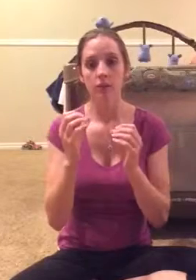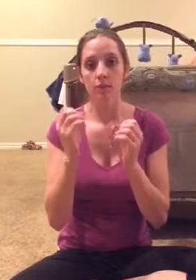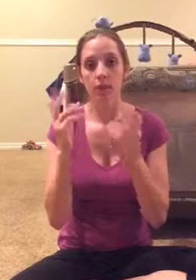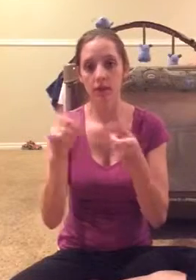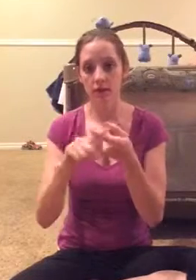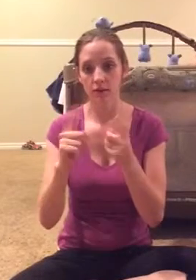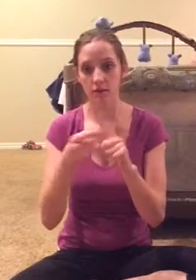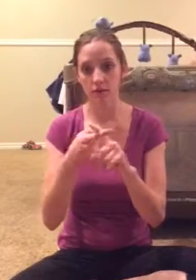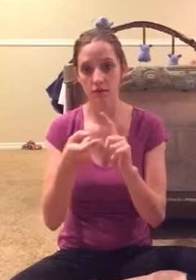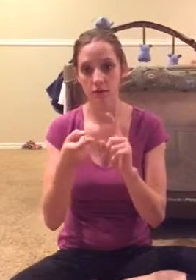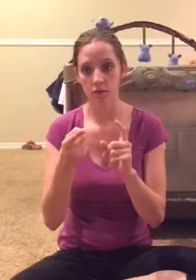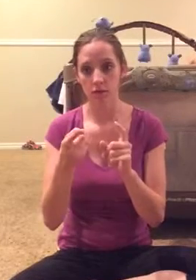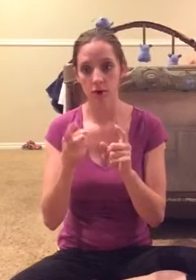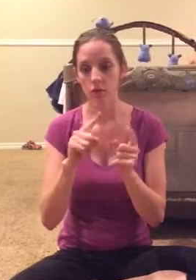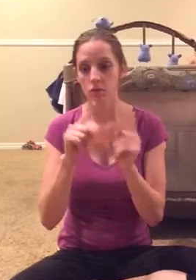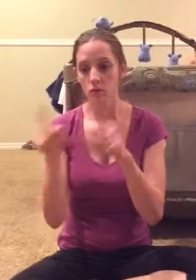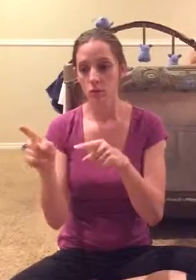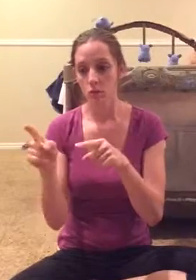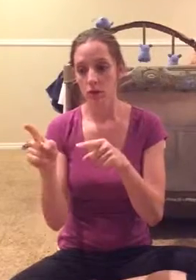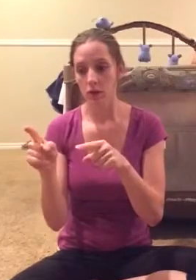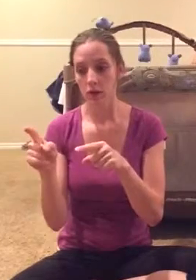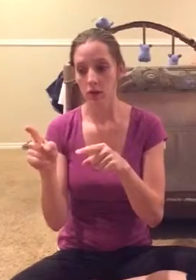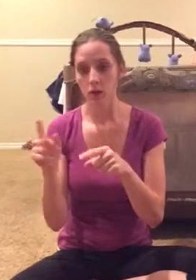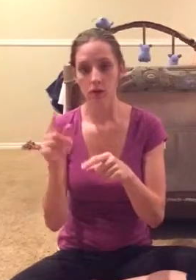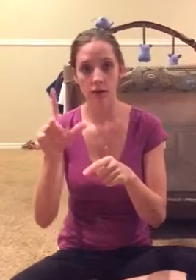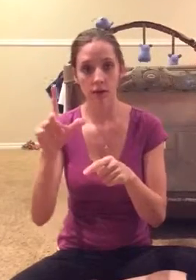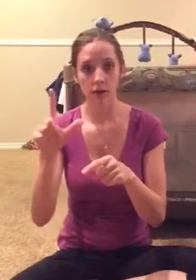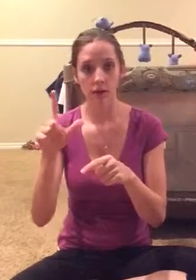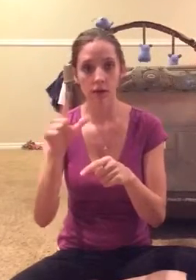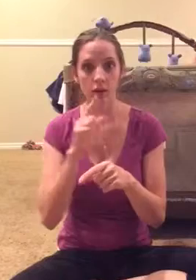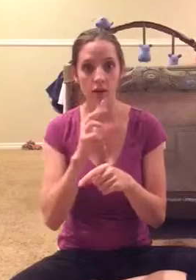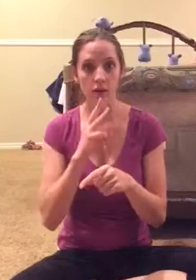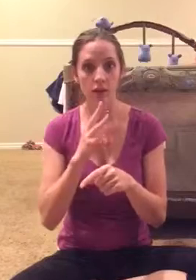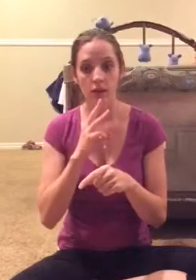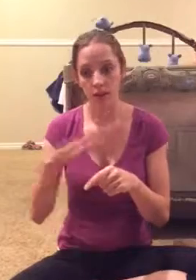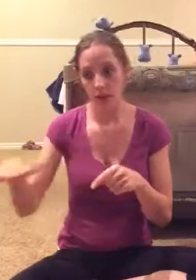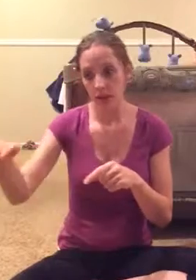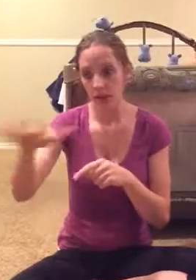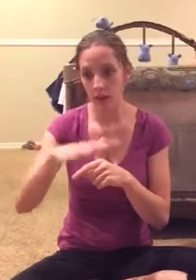But communities were also rallying to show support for the three survivors.